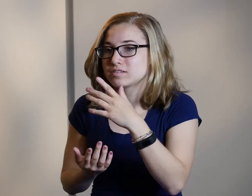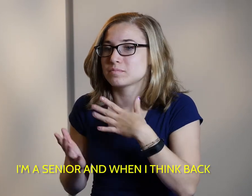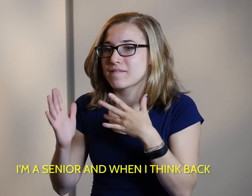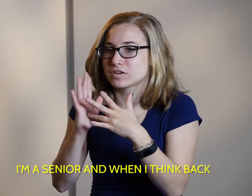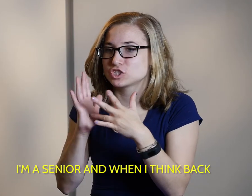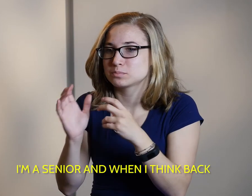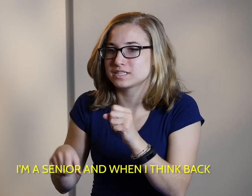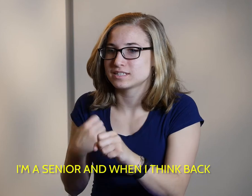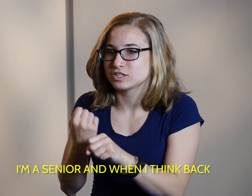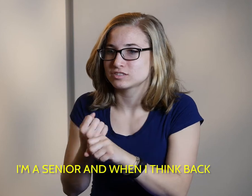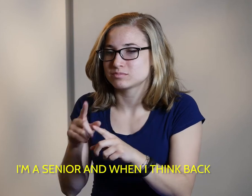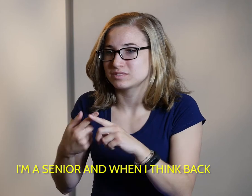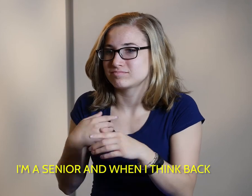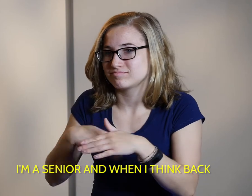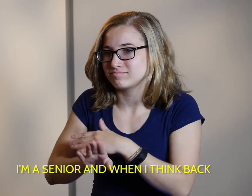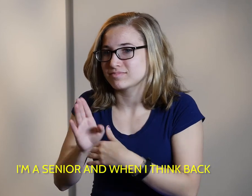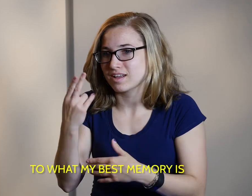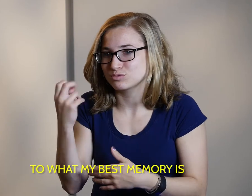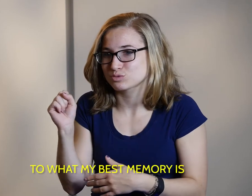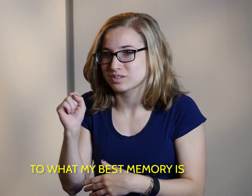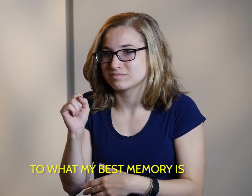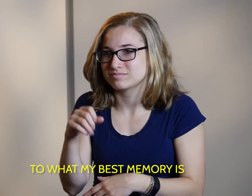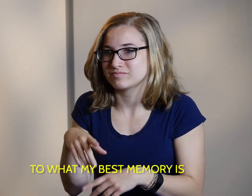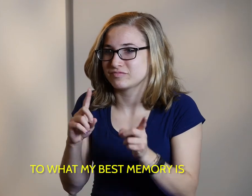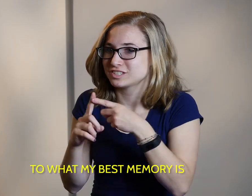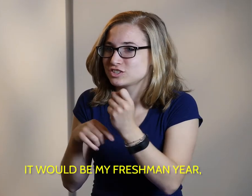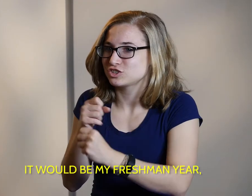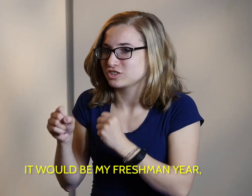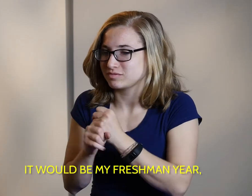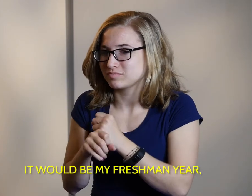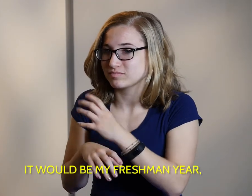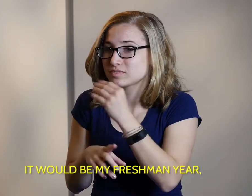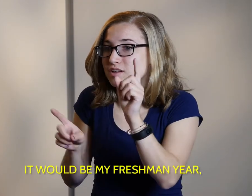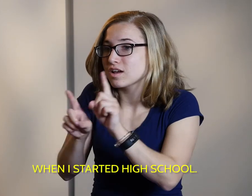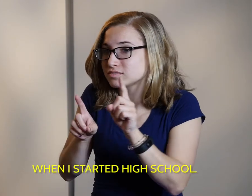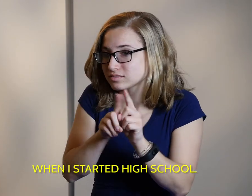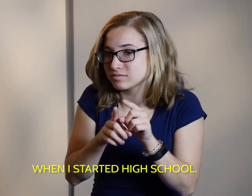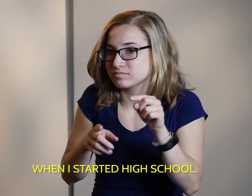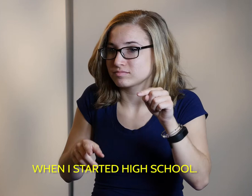I'm a senior, and when I think back to what my best memory is, it would be my freshman year when I started high school.